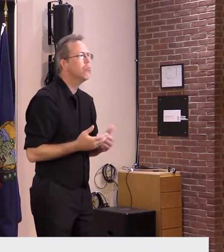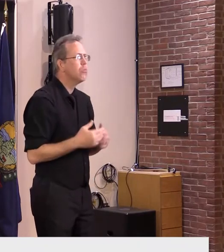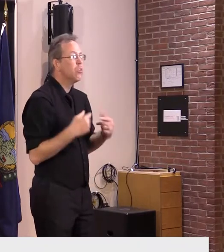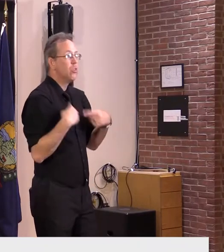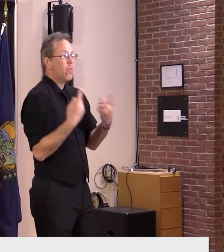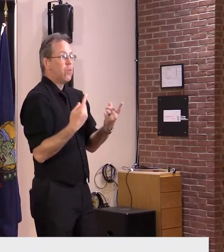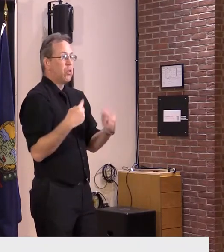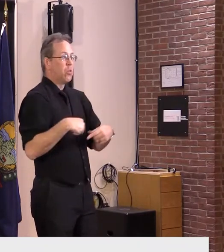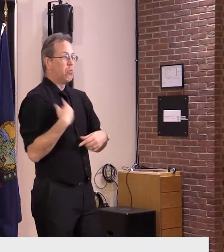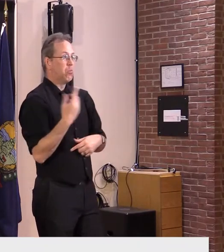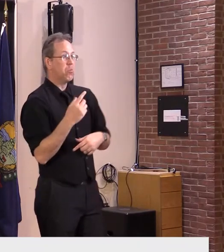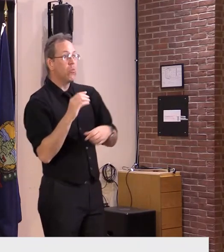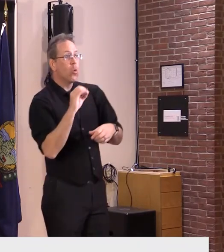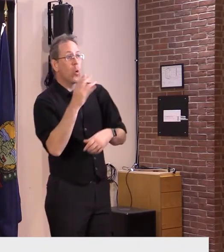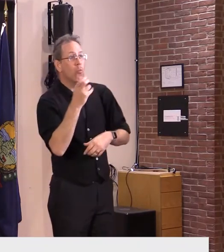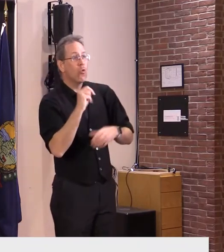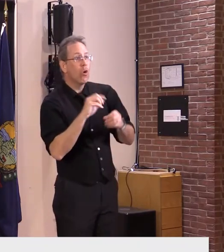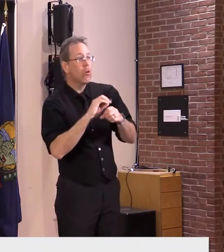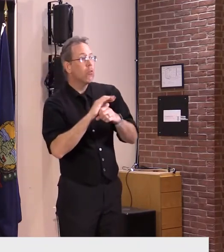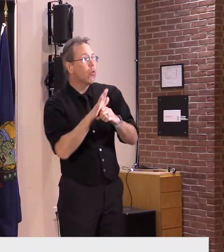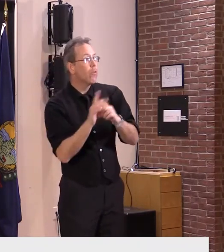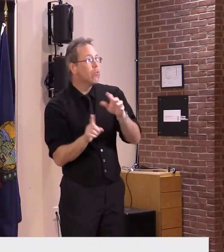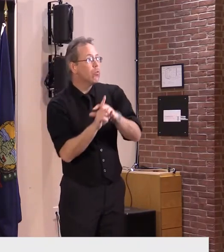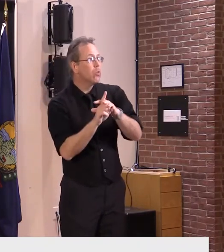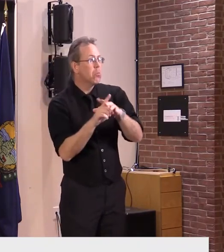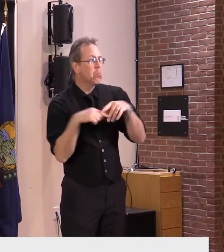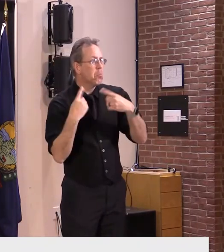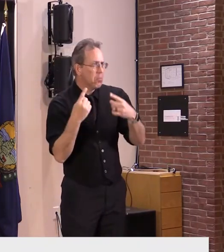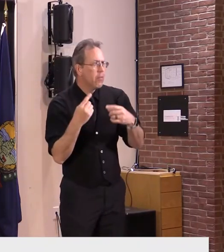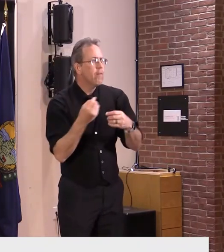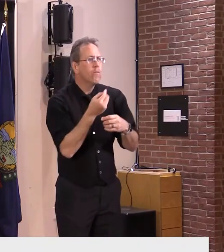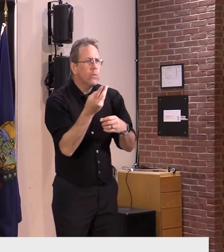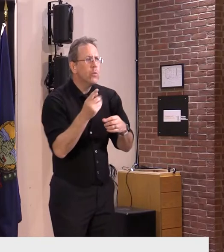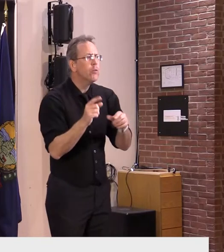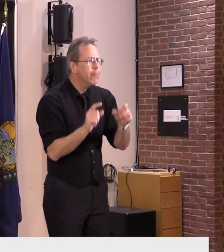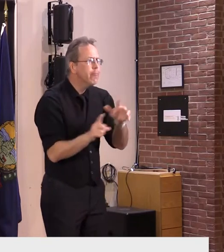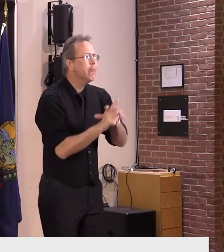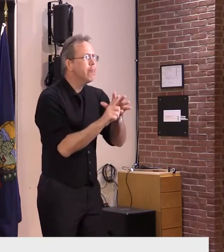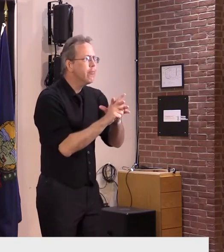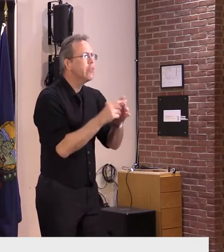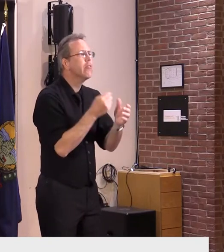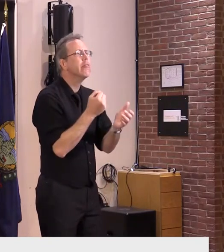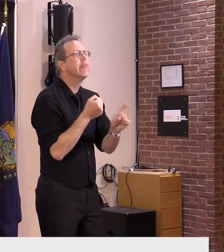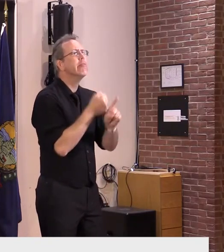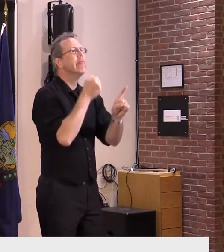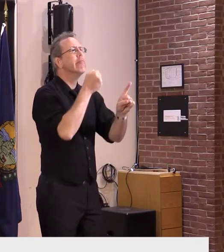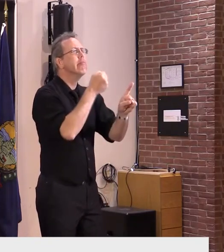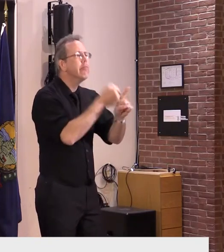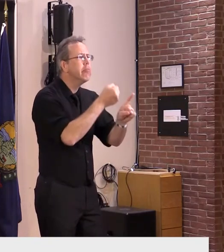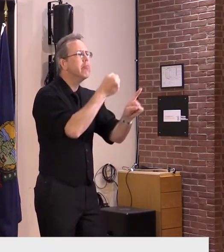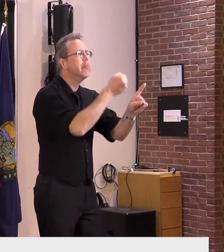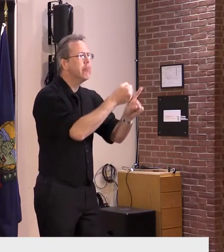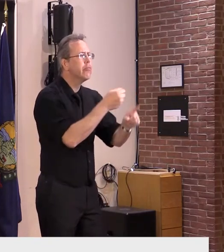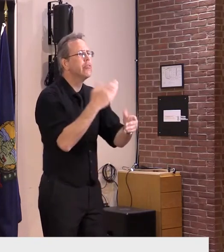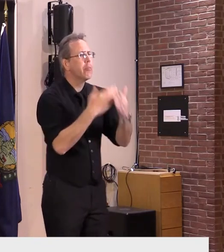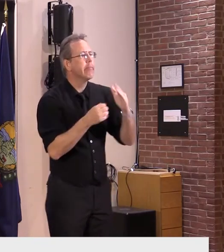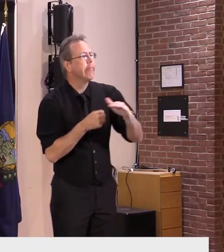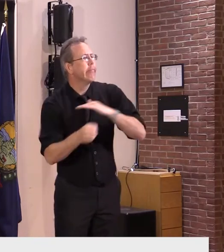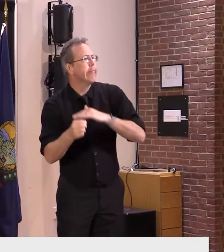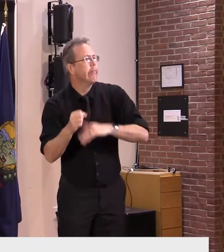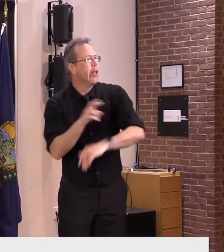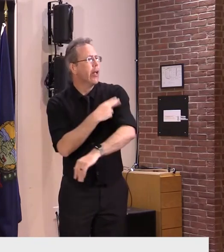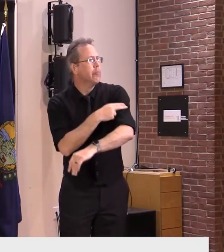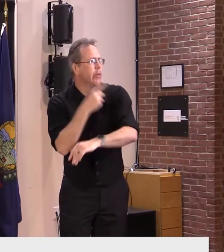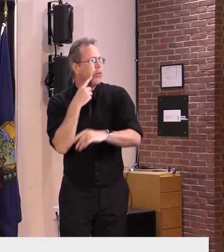around. Certainly, we've had cases, and we've had an occasional hospitalization for Omicron, not in the